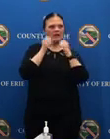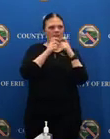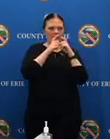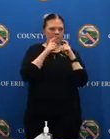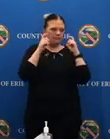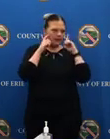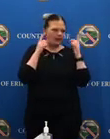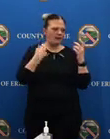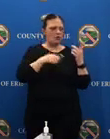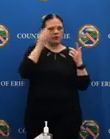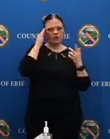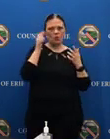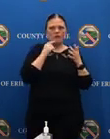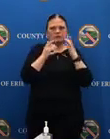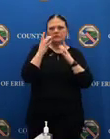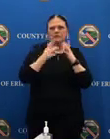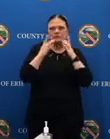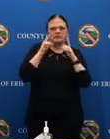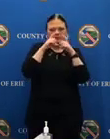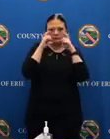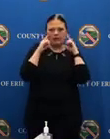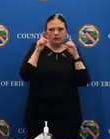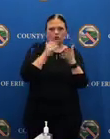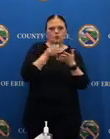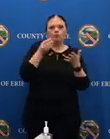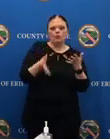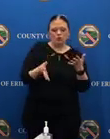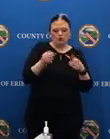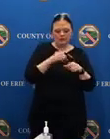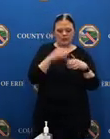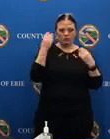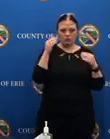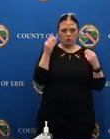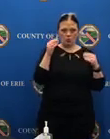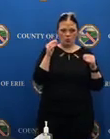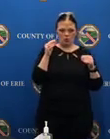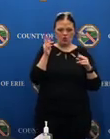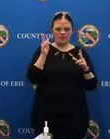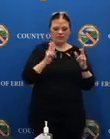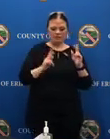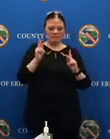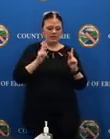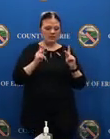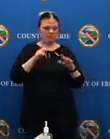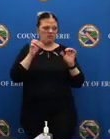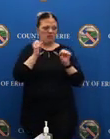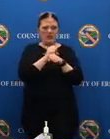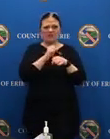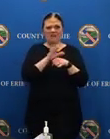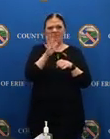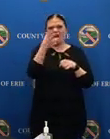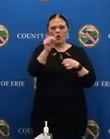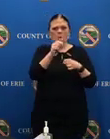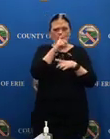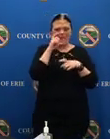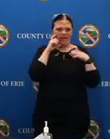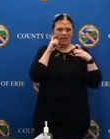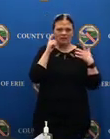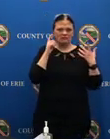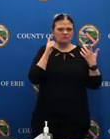So we know that there's a shortage of masks out there to purchase in the stores. People can make their own masks,